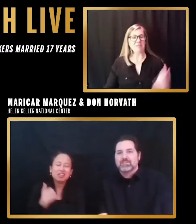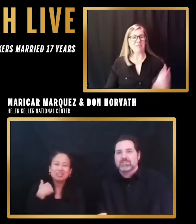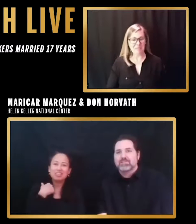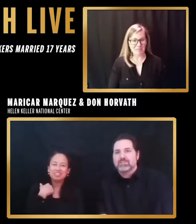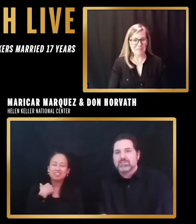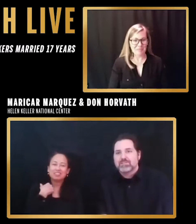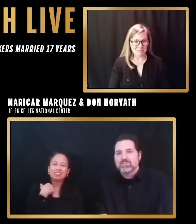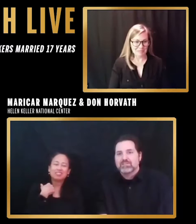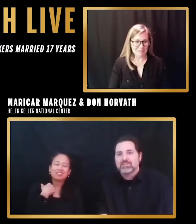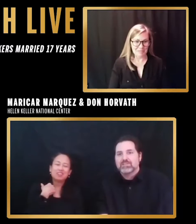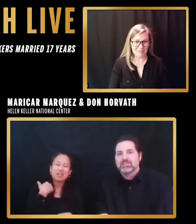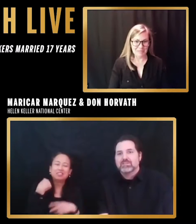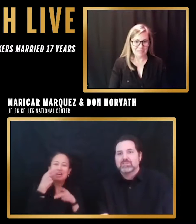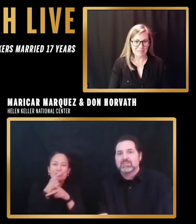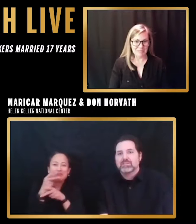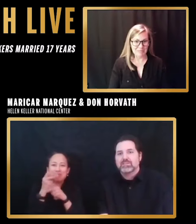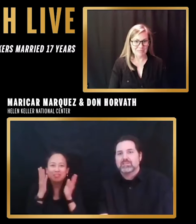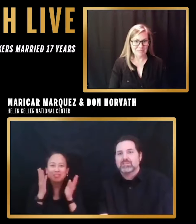Hi, everybody.